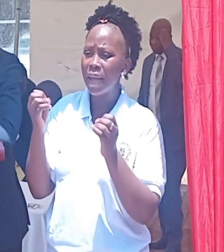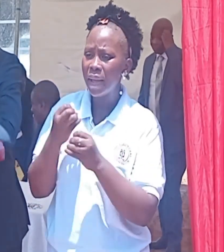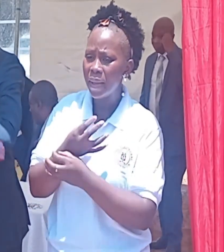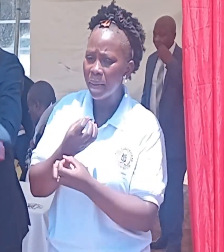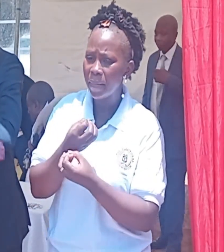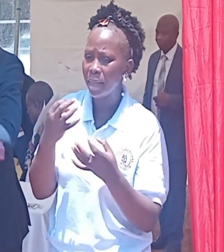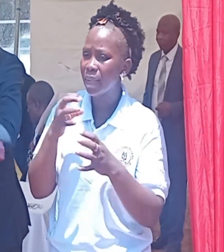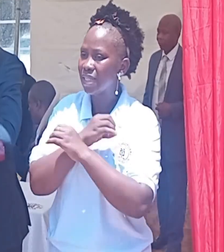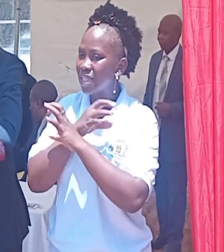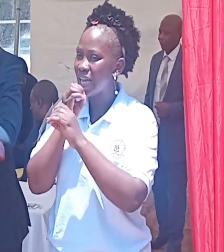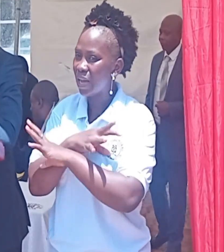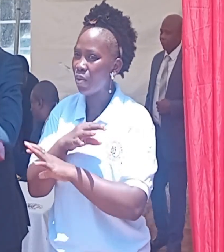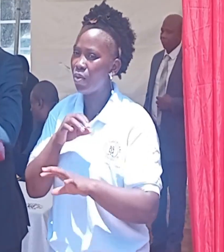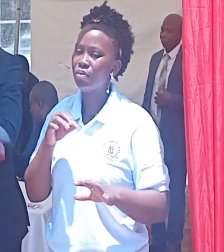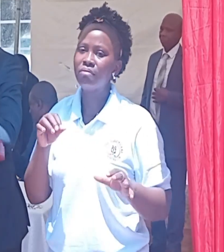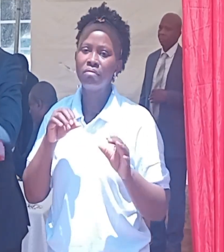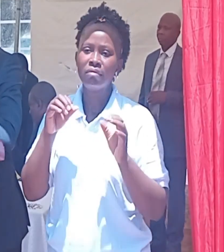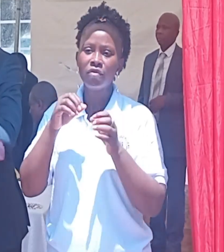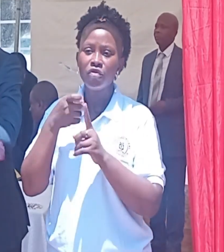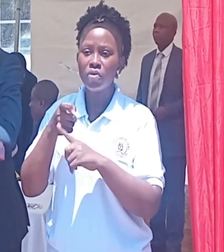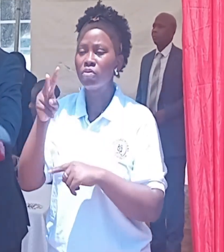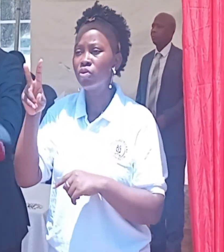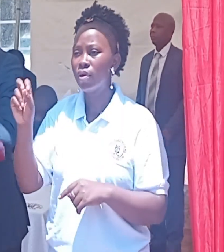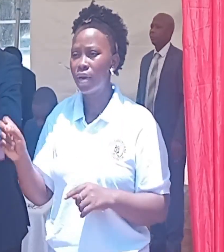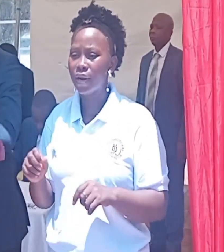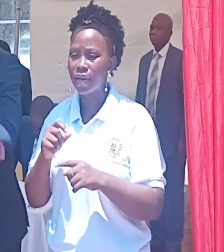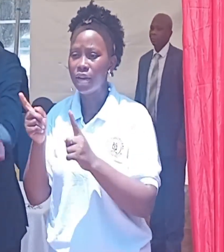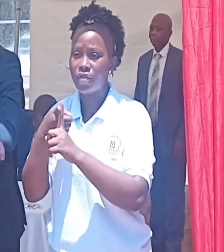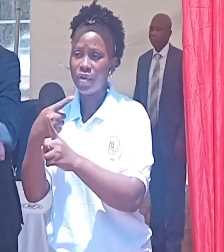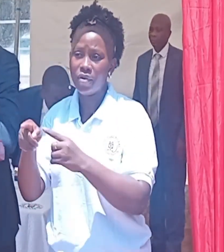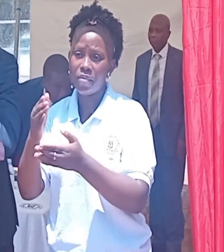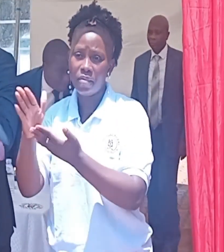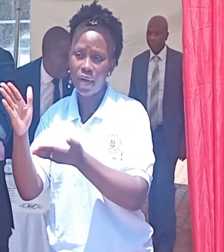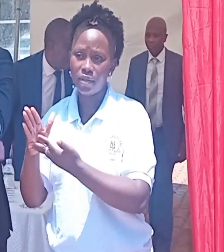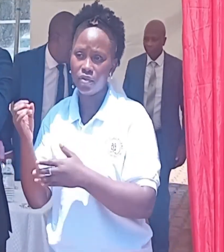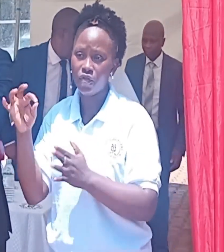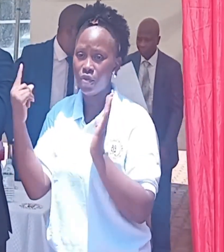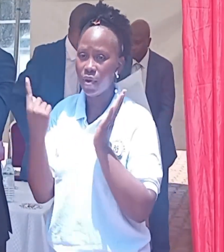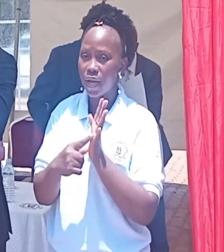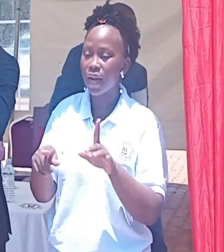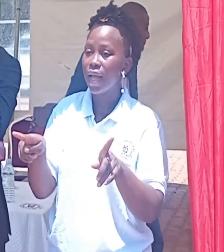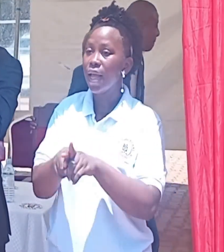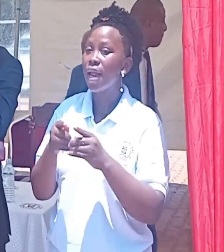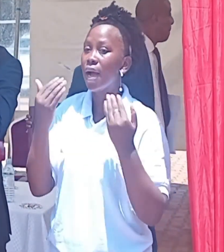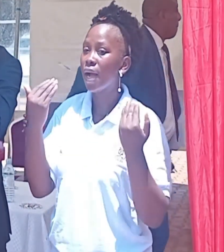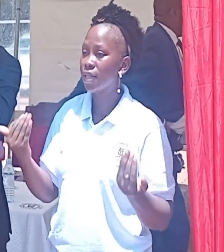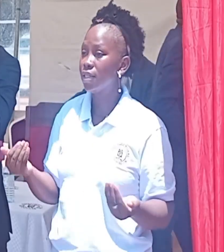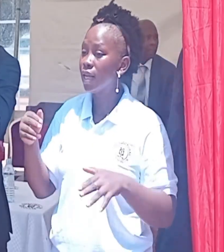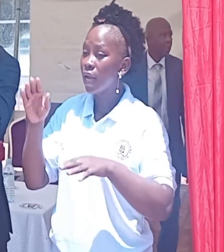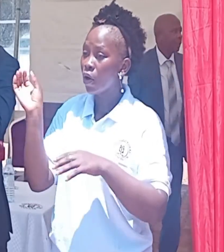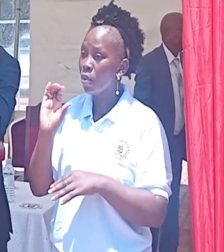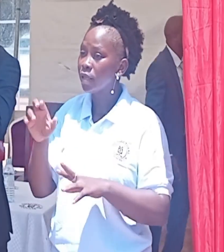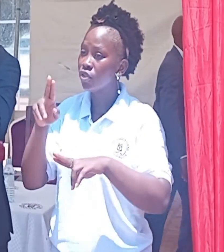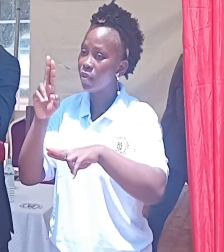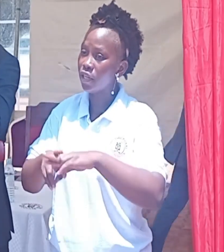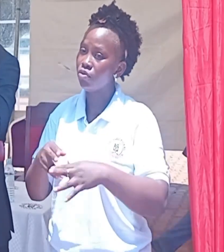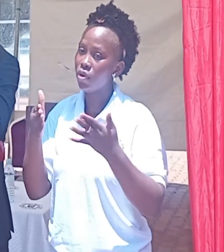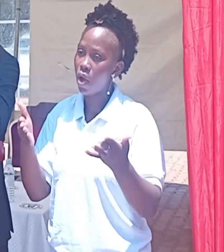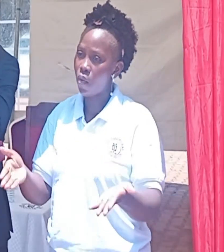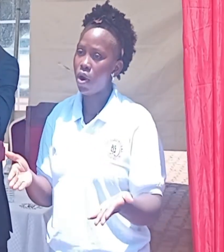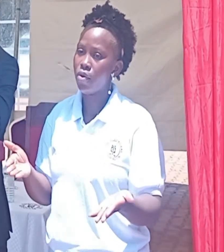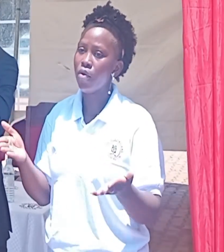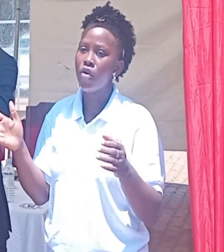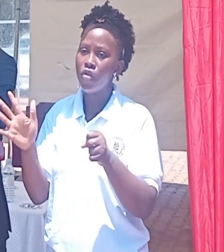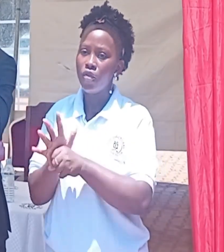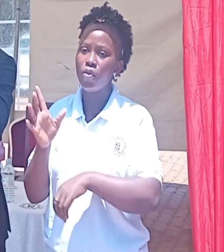ku 200 okuba mu bitundu ebitali bimu eby'eggwanga. Era ng'enakakiiko tubadde tutuula wano olunaku lwonna